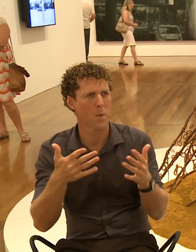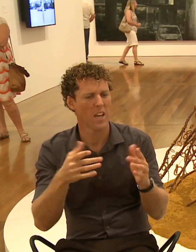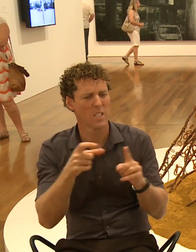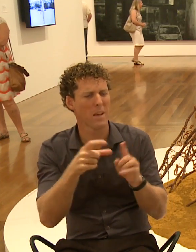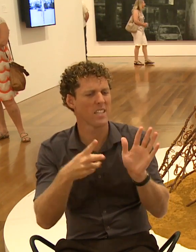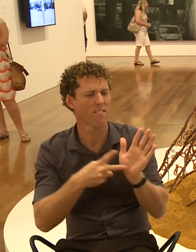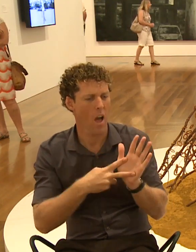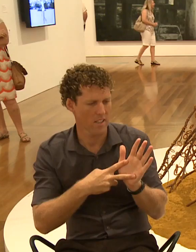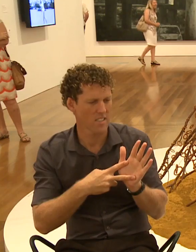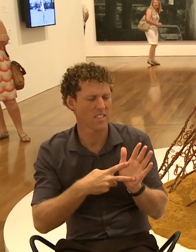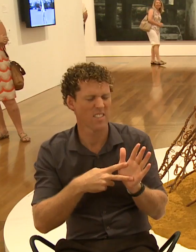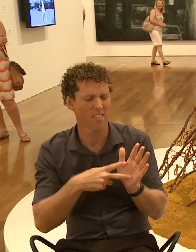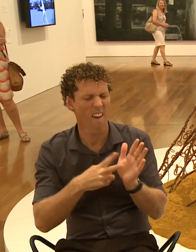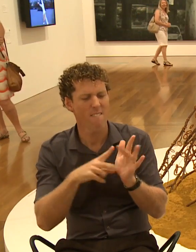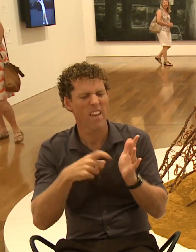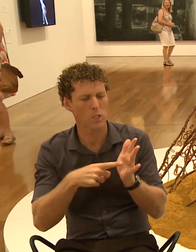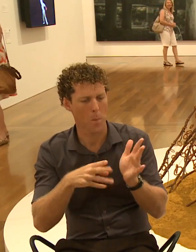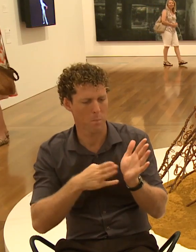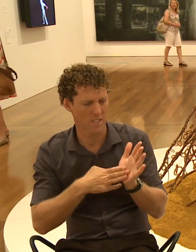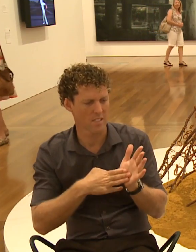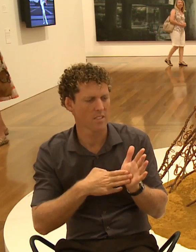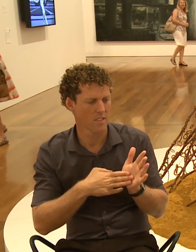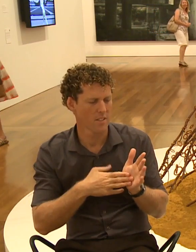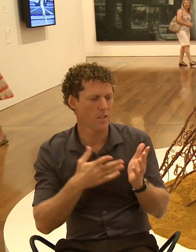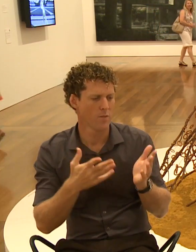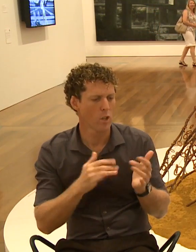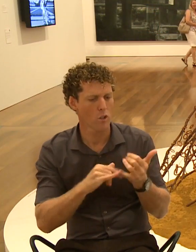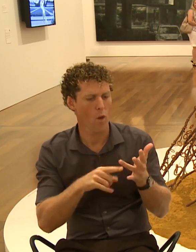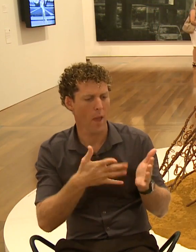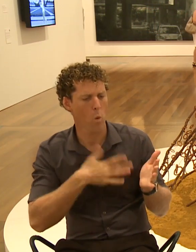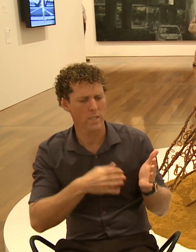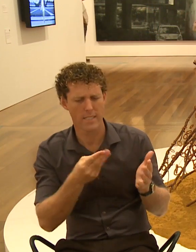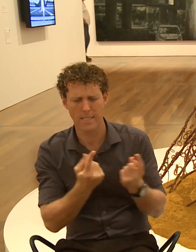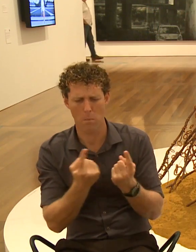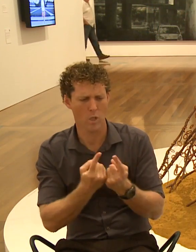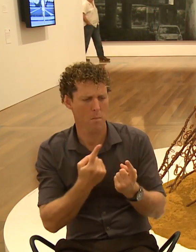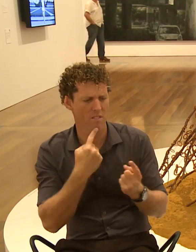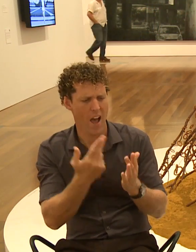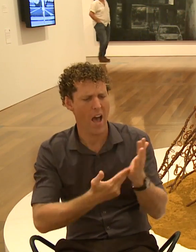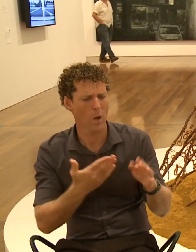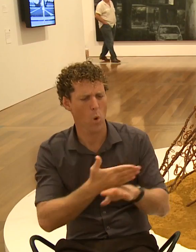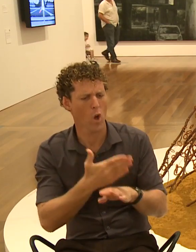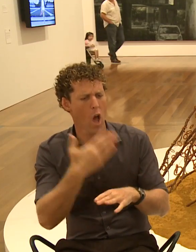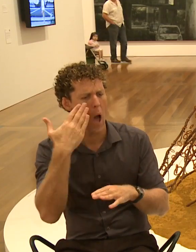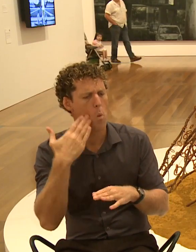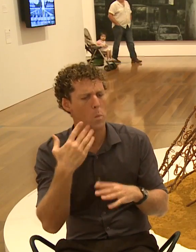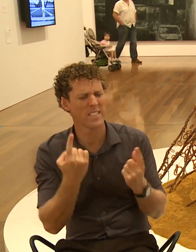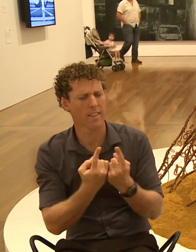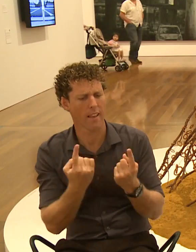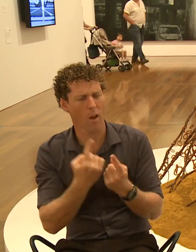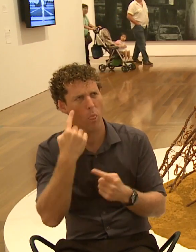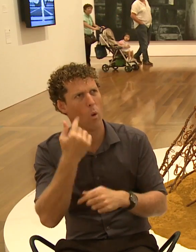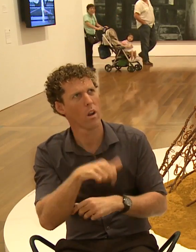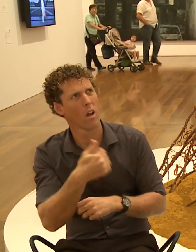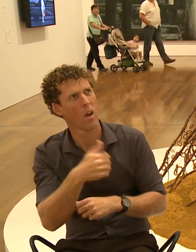domestic violence victims and things like that. It was a charity organisation, and they wanted a piece of work that was a women's thing, and I thought, well,